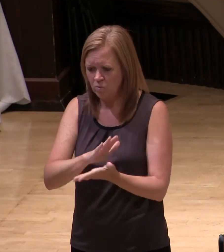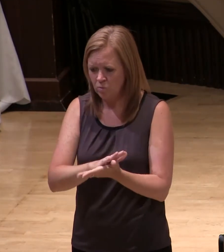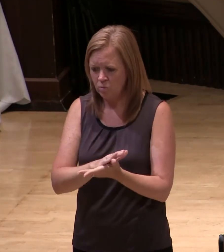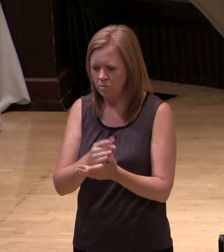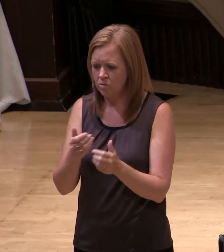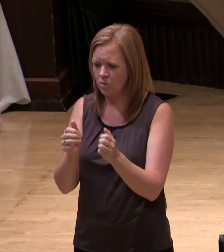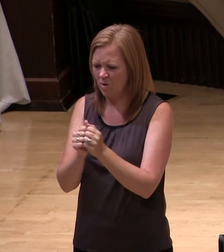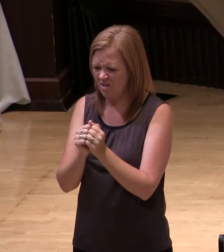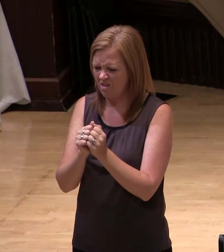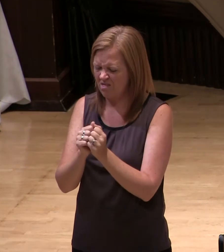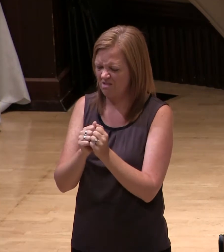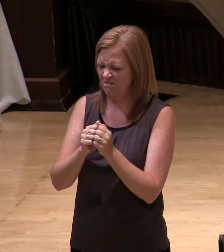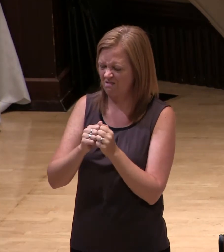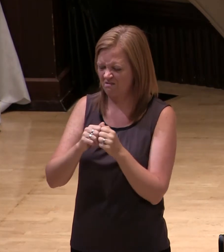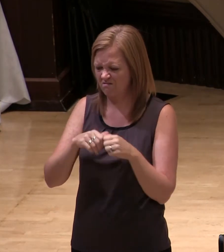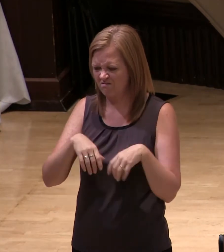country.